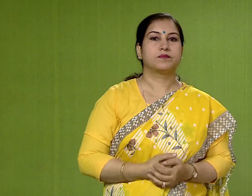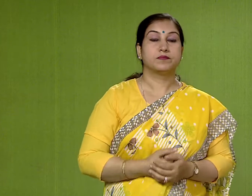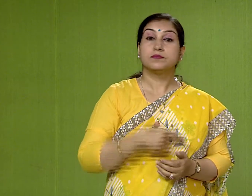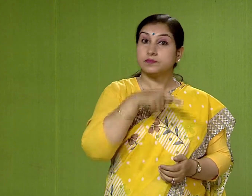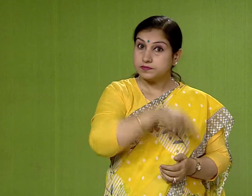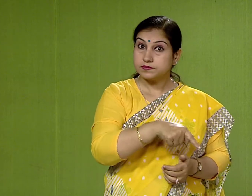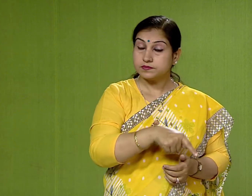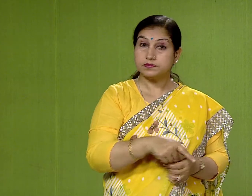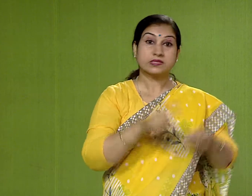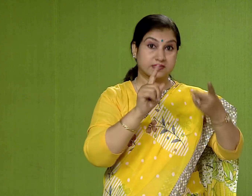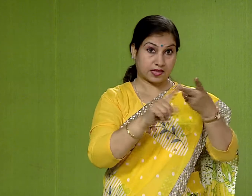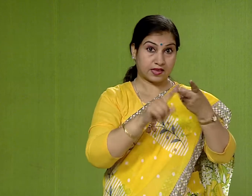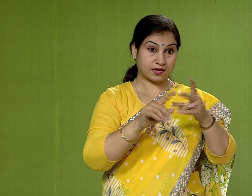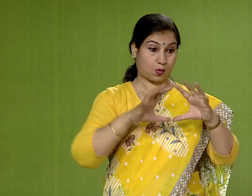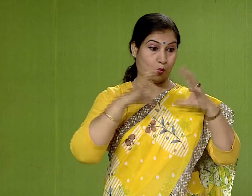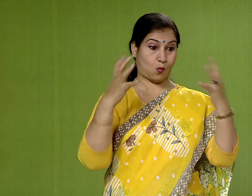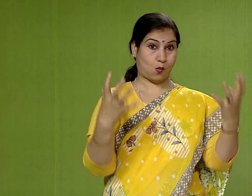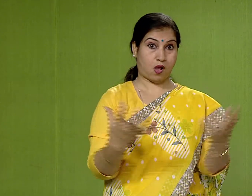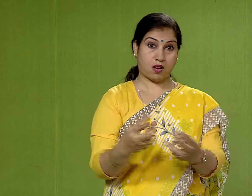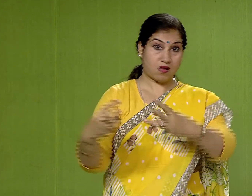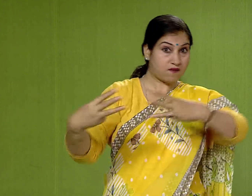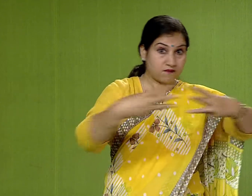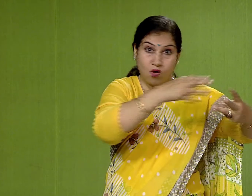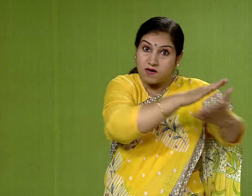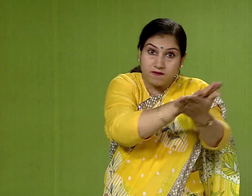After the end of Second World War in 1945,